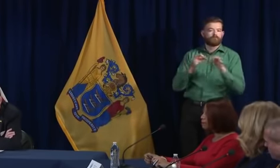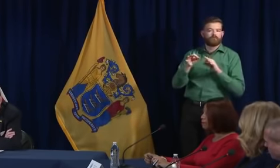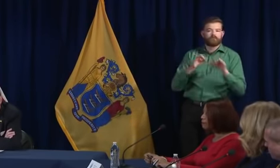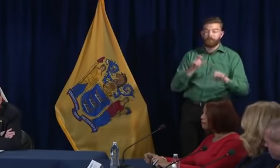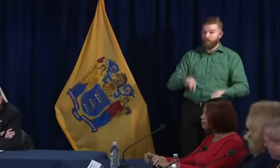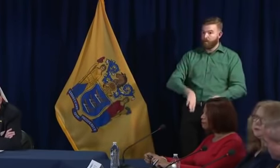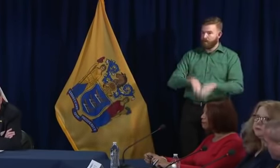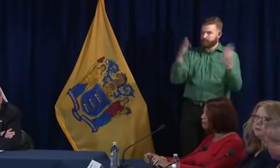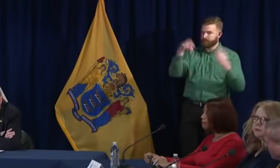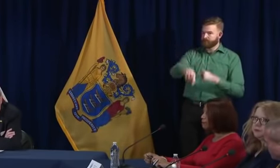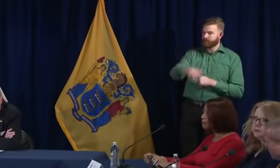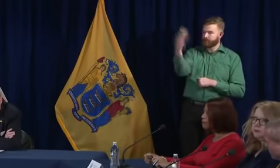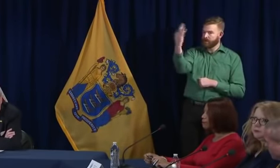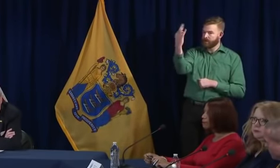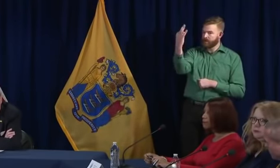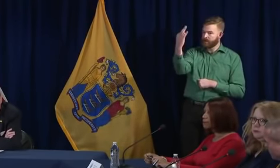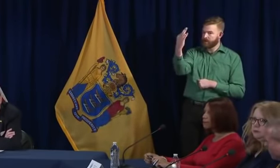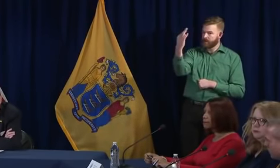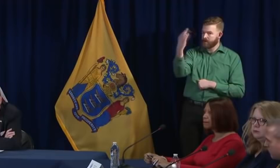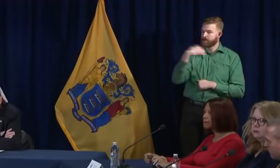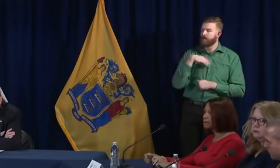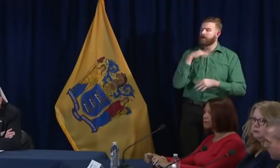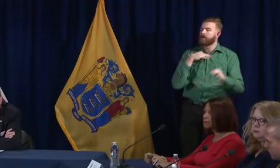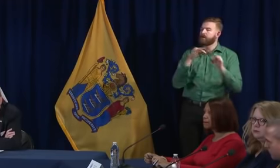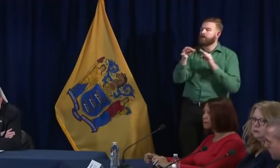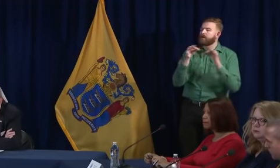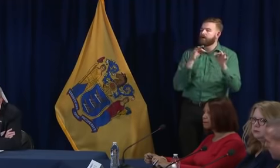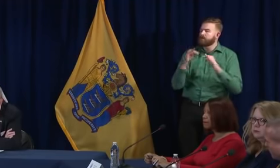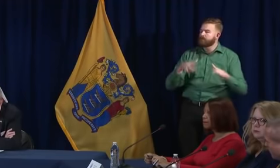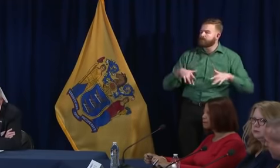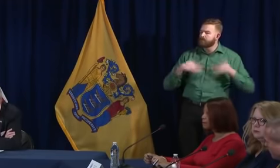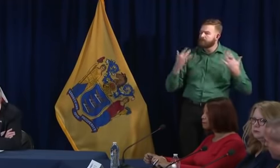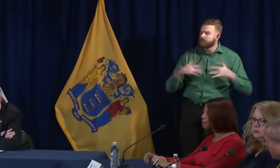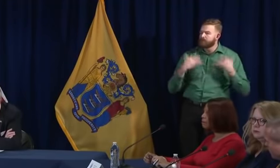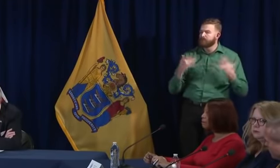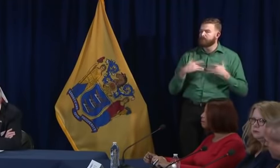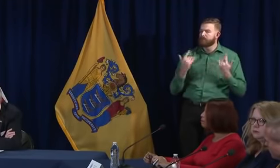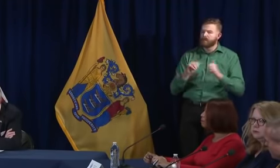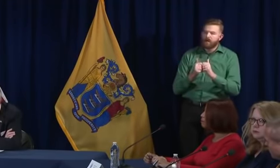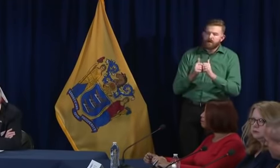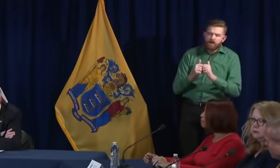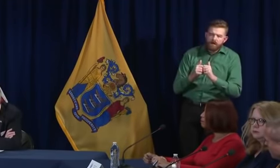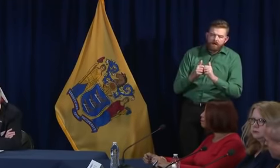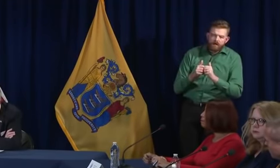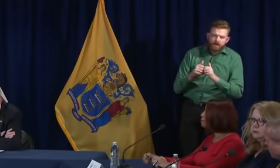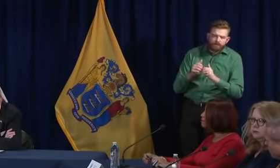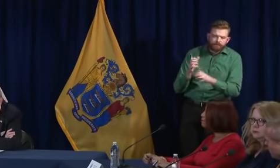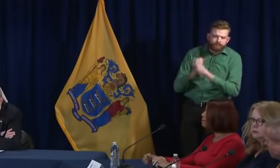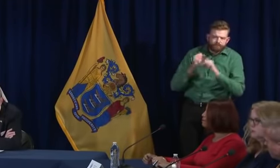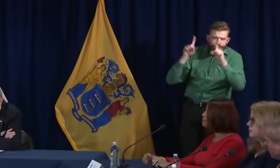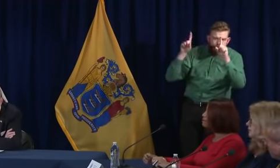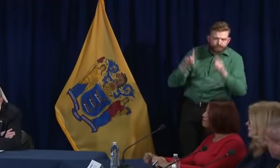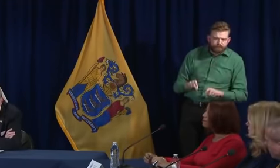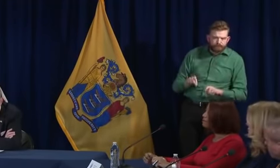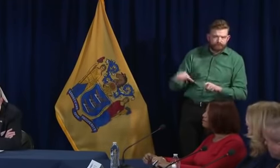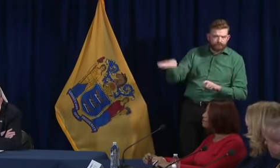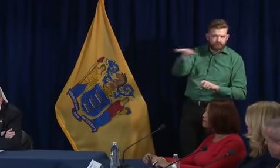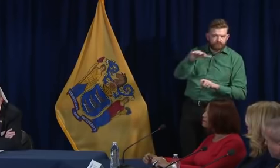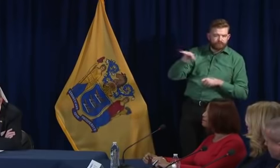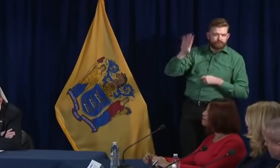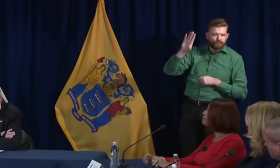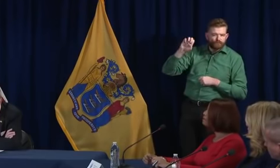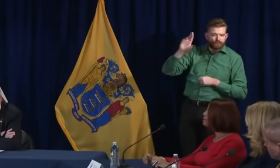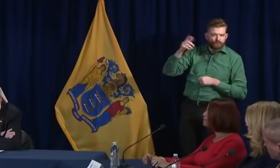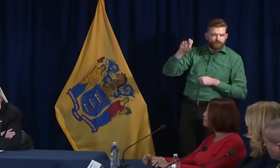need to do to qualify to go to that testing site. I say testing. We're using that word over that